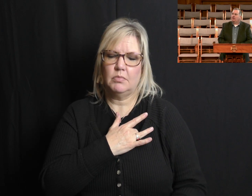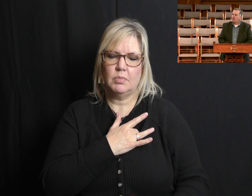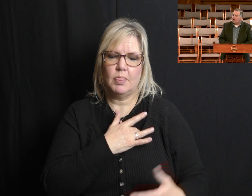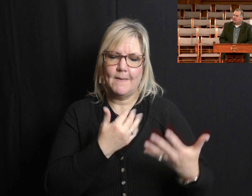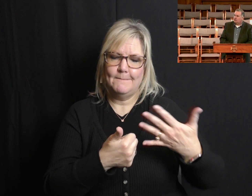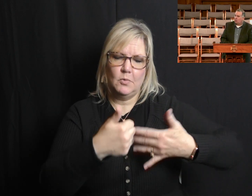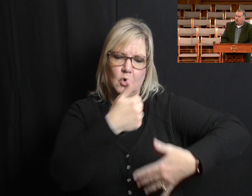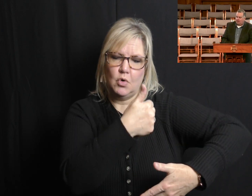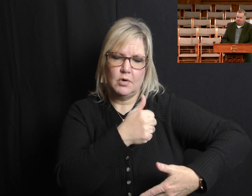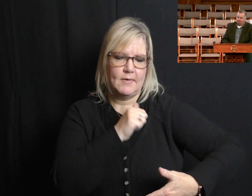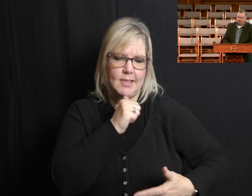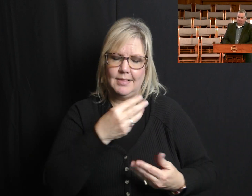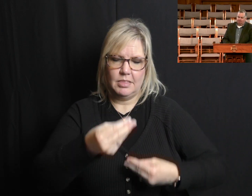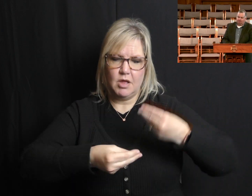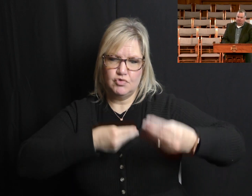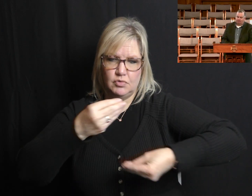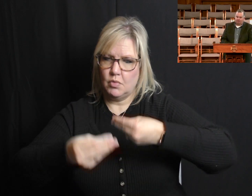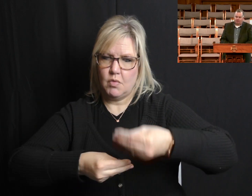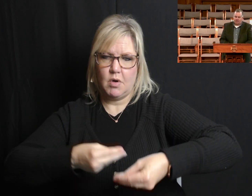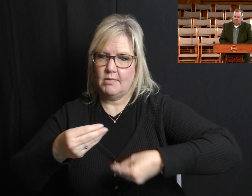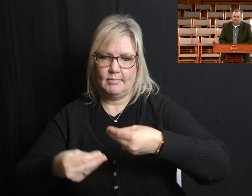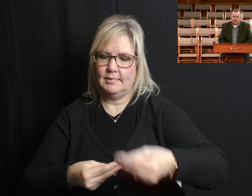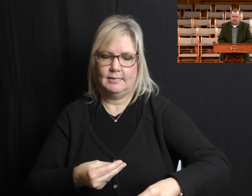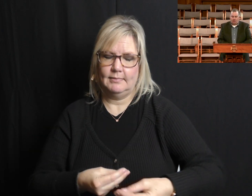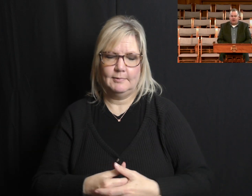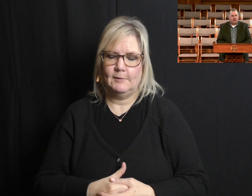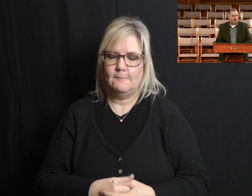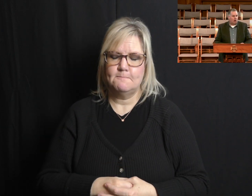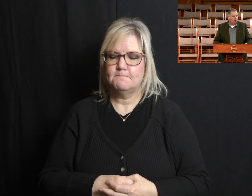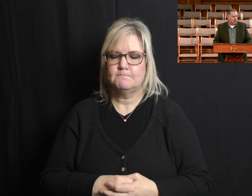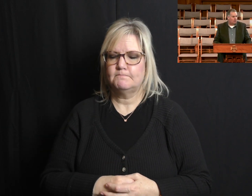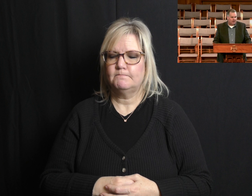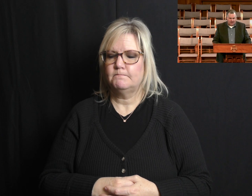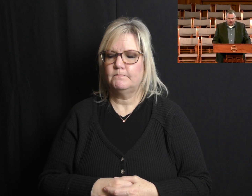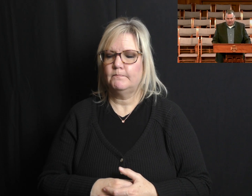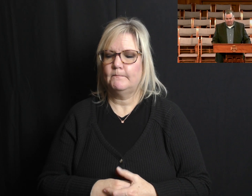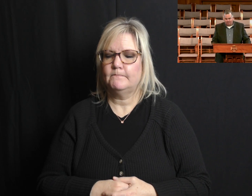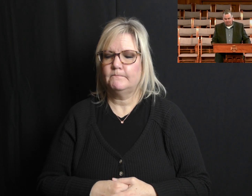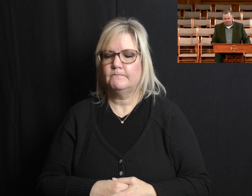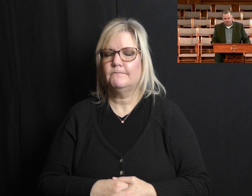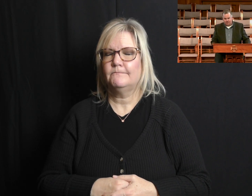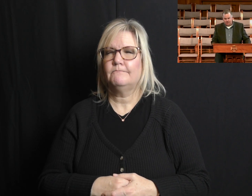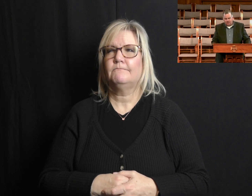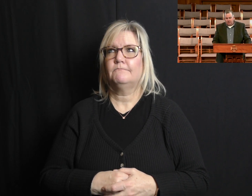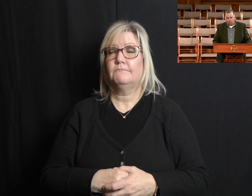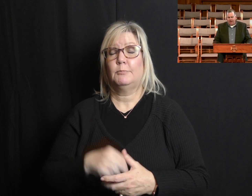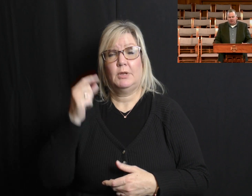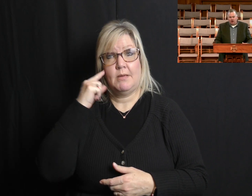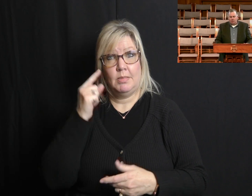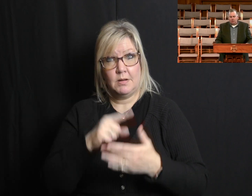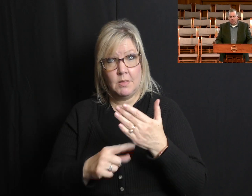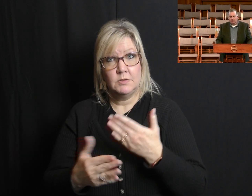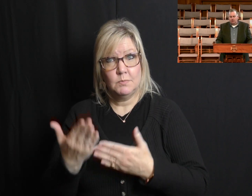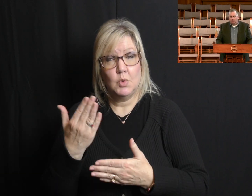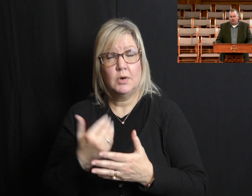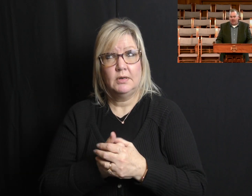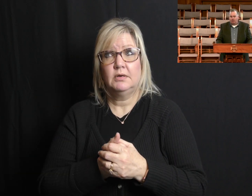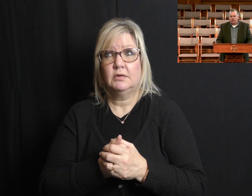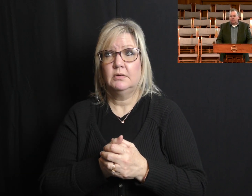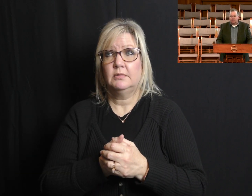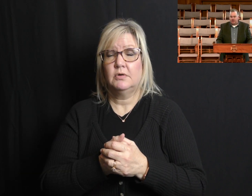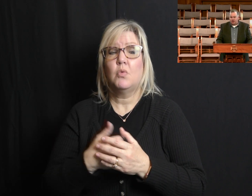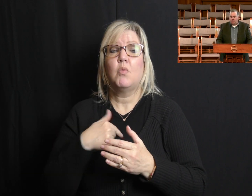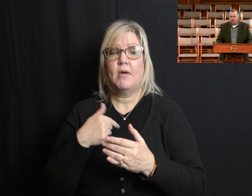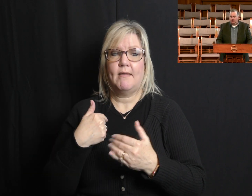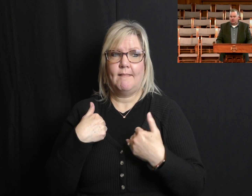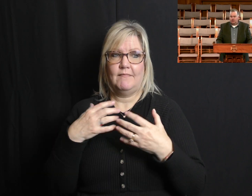I'm really afraid this morning that right here in our own congregation, we have a number of people who are allowing